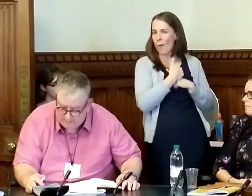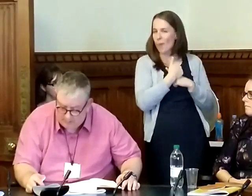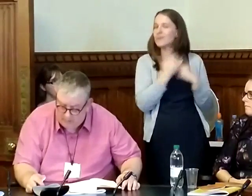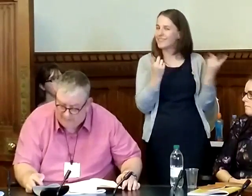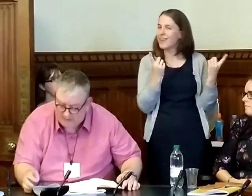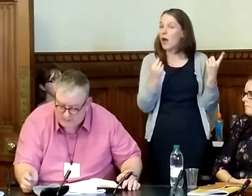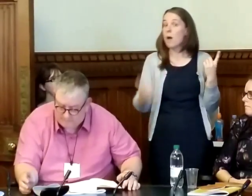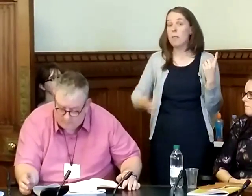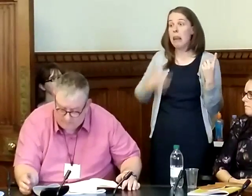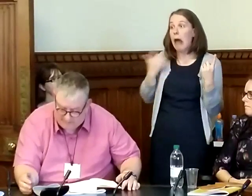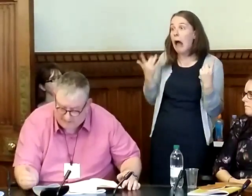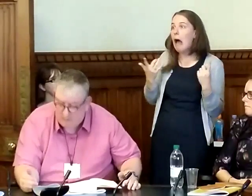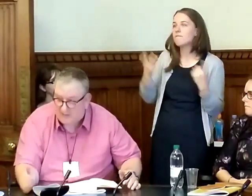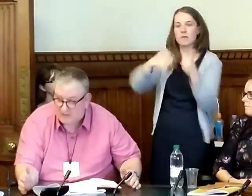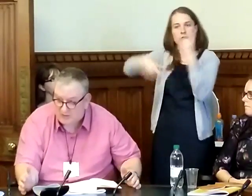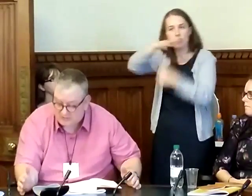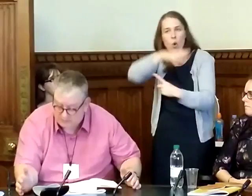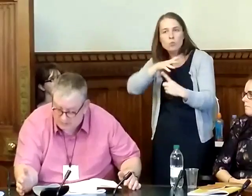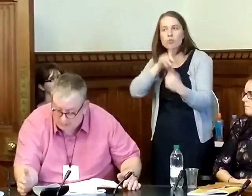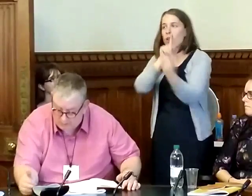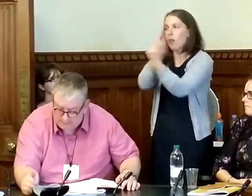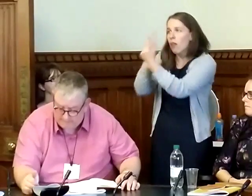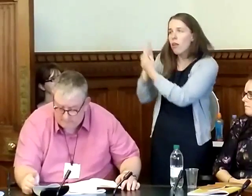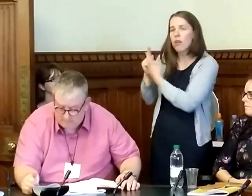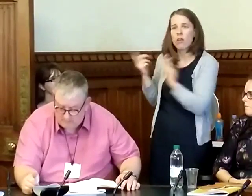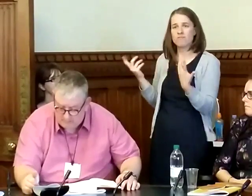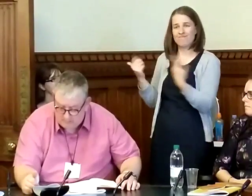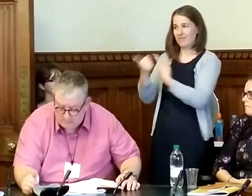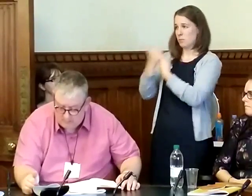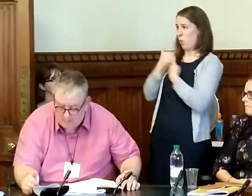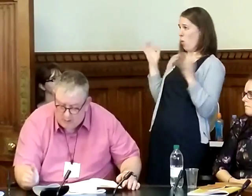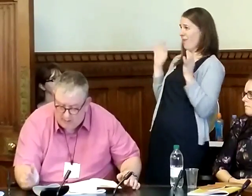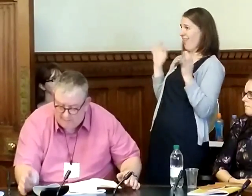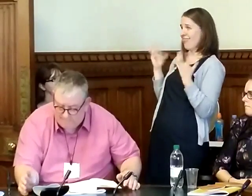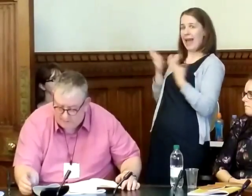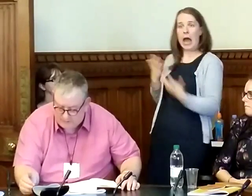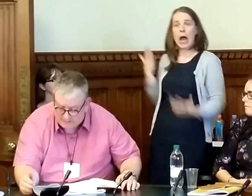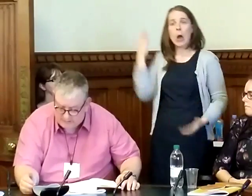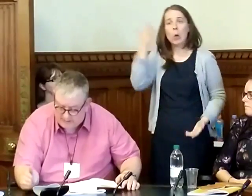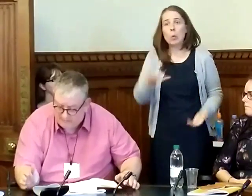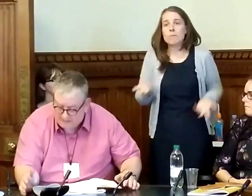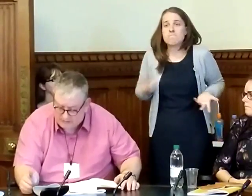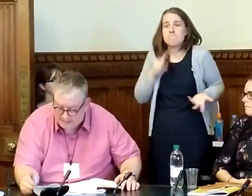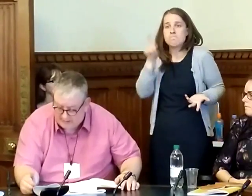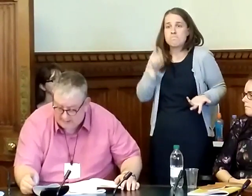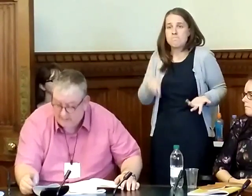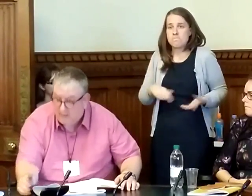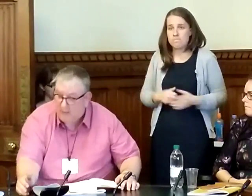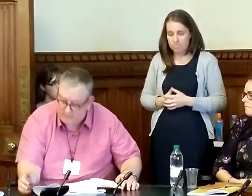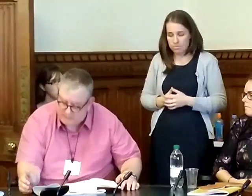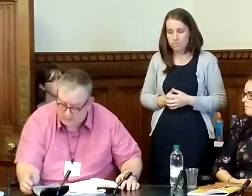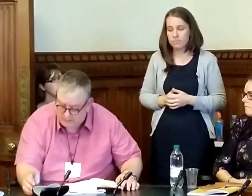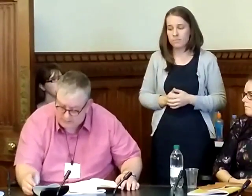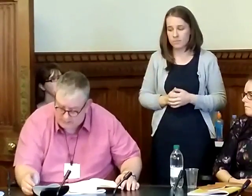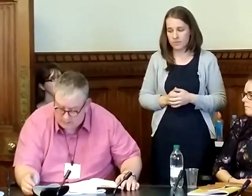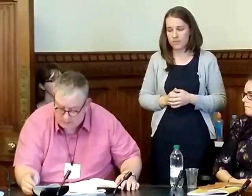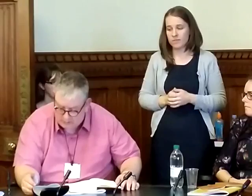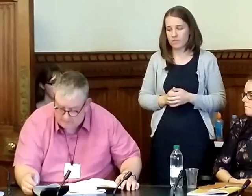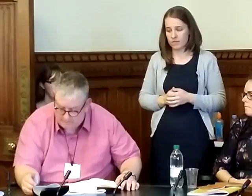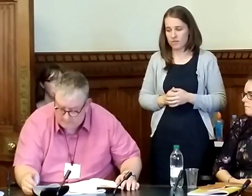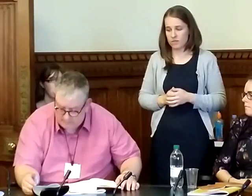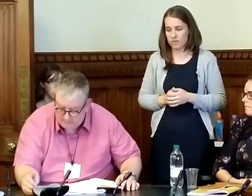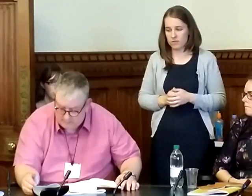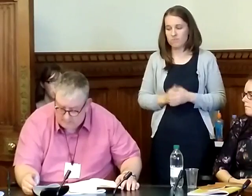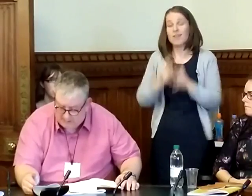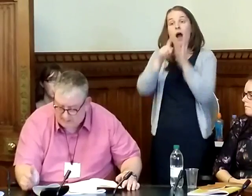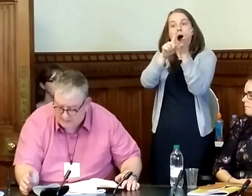interaction? Without support, how do I exercise my soul? ILF bridges the empty shutdown of social